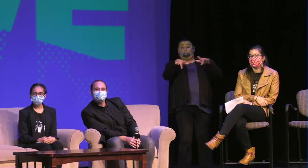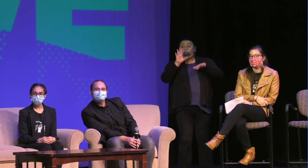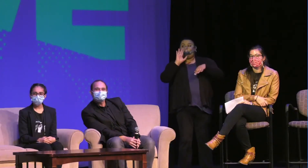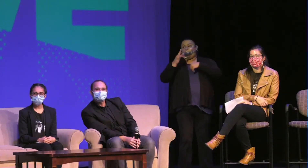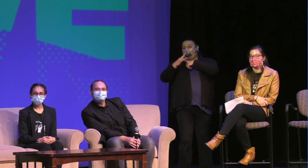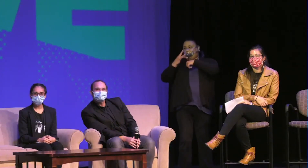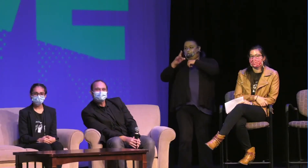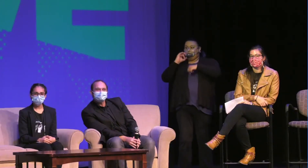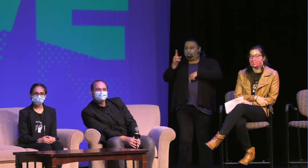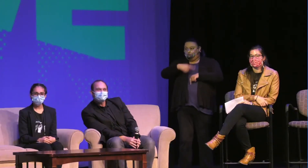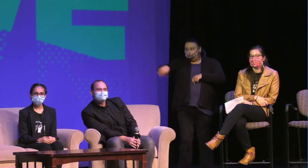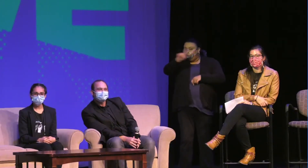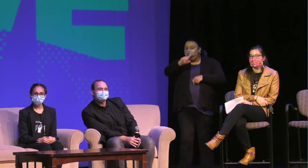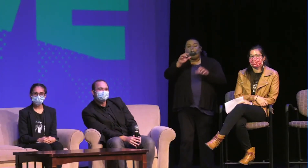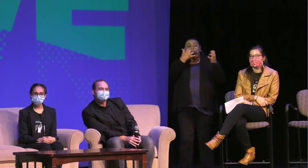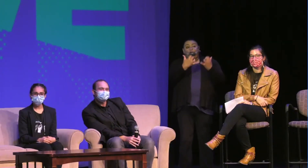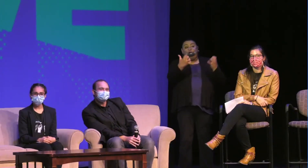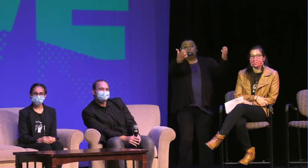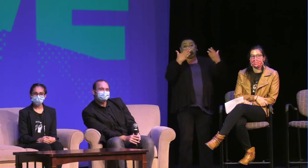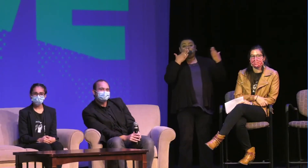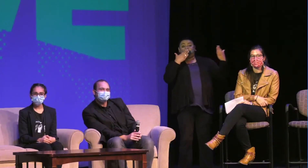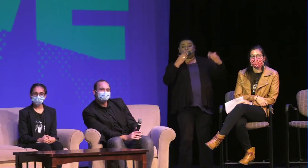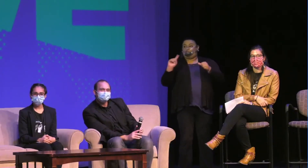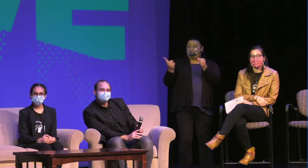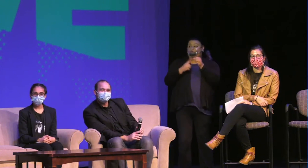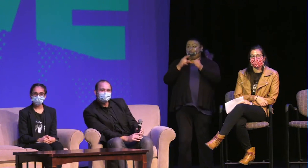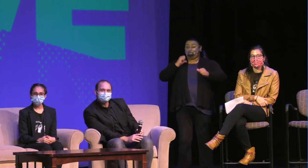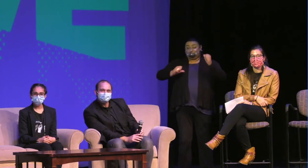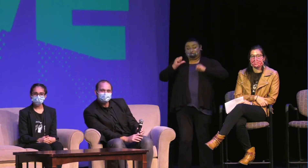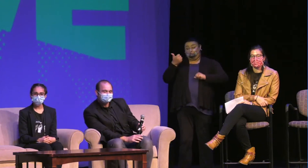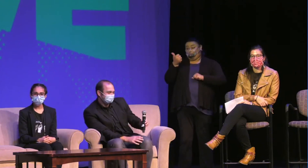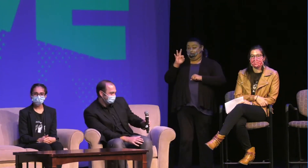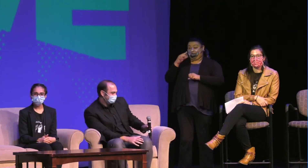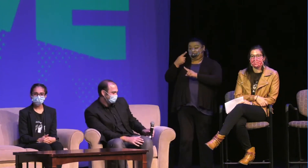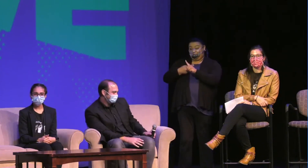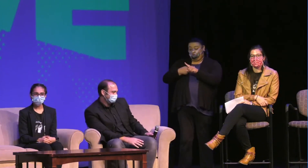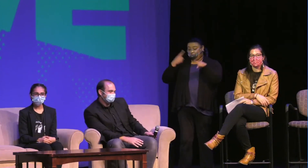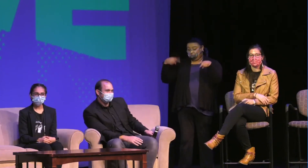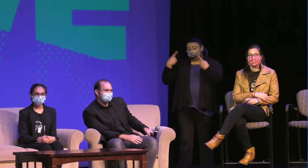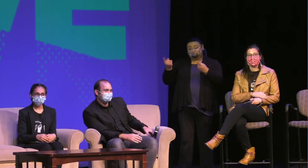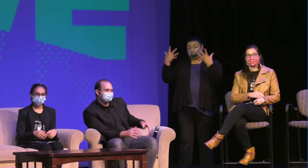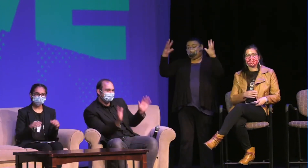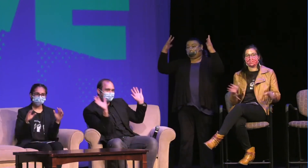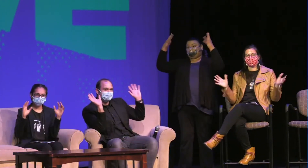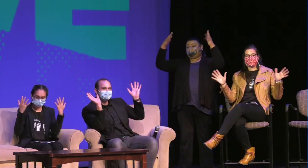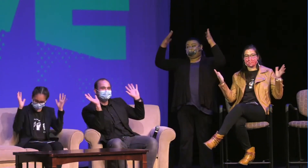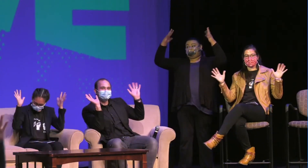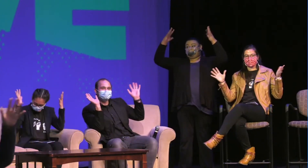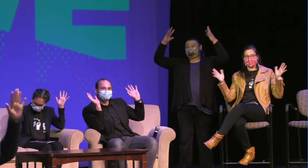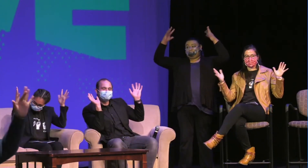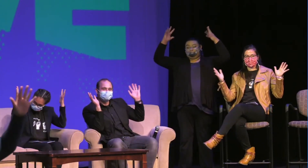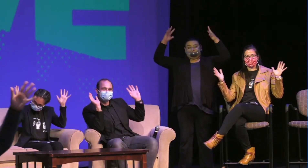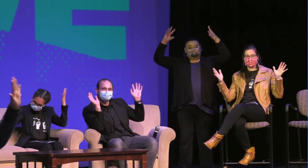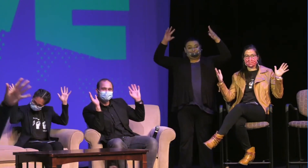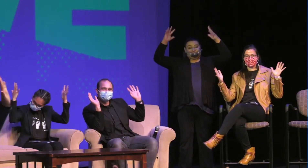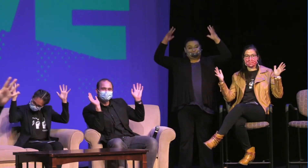So audience, thank you for being here. Our first show in 19 months. A round of applause. I think it was a great